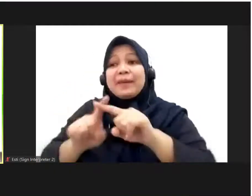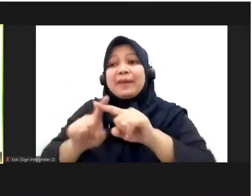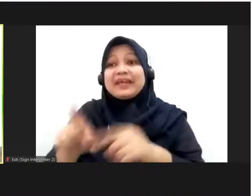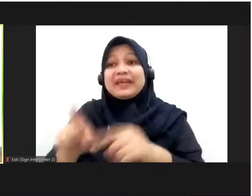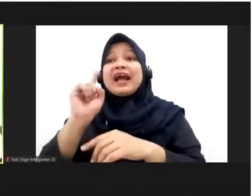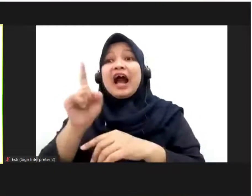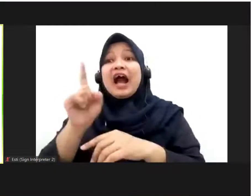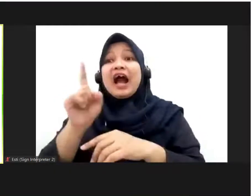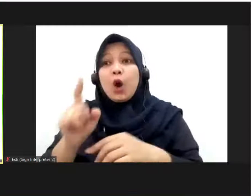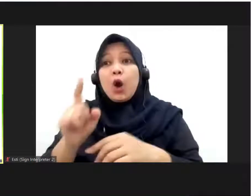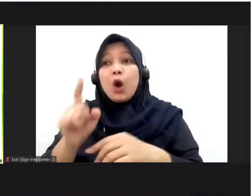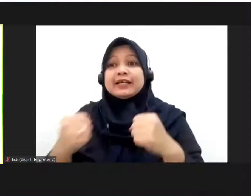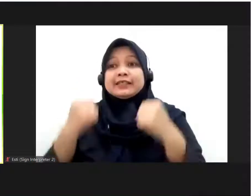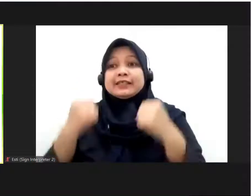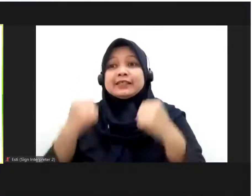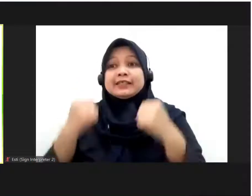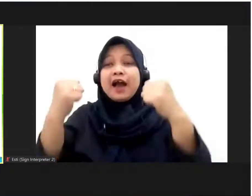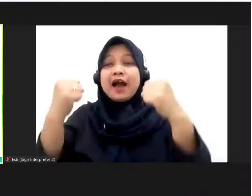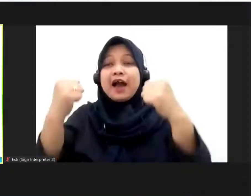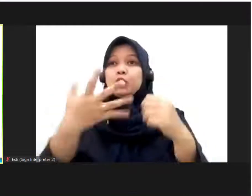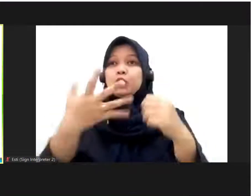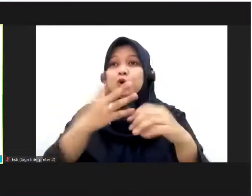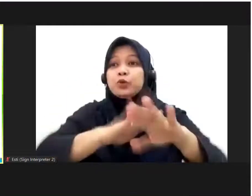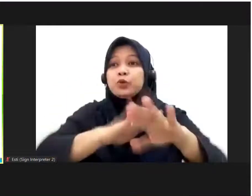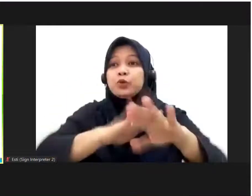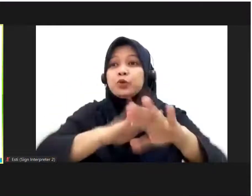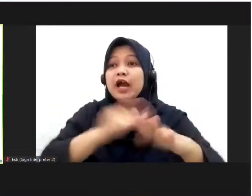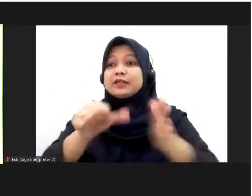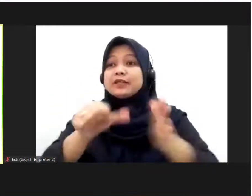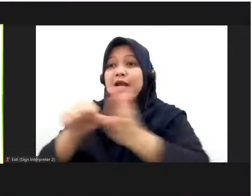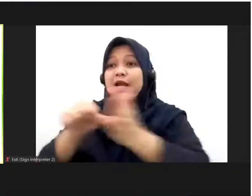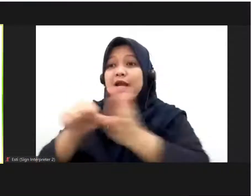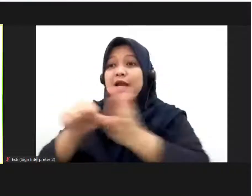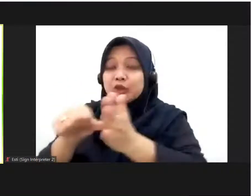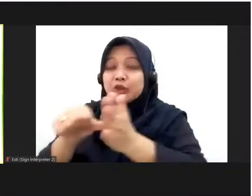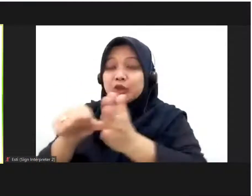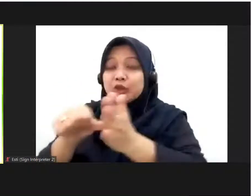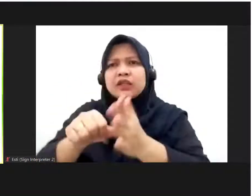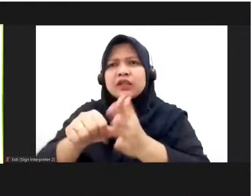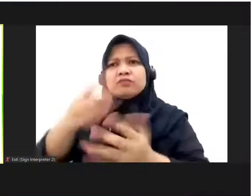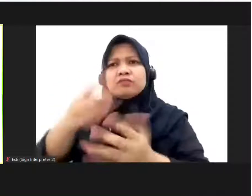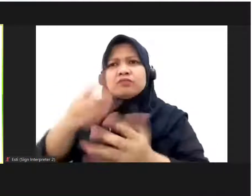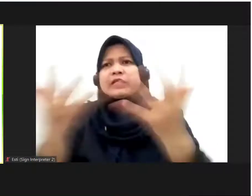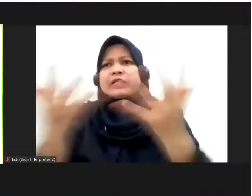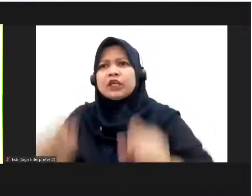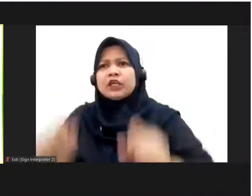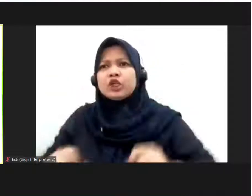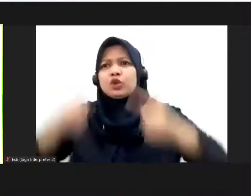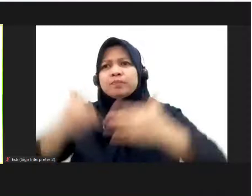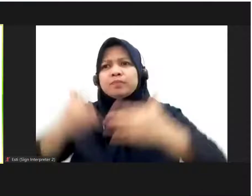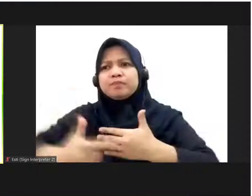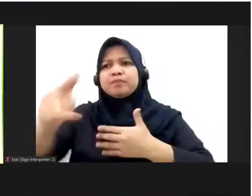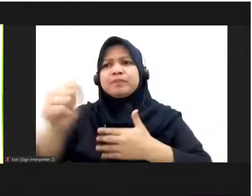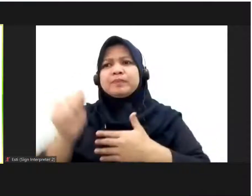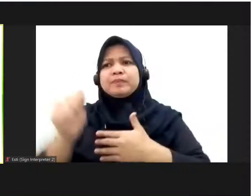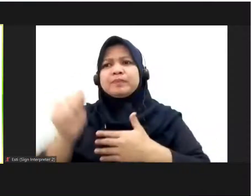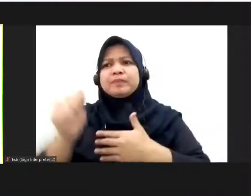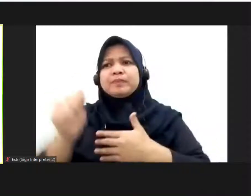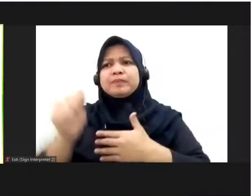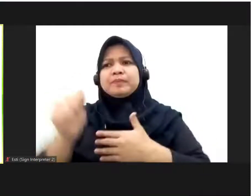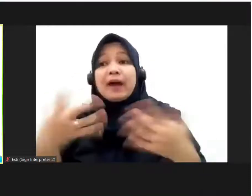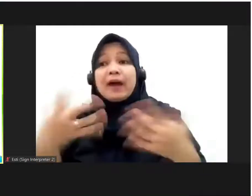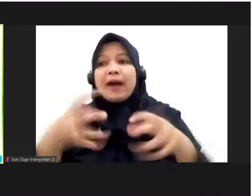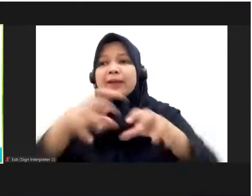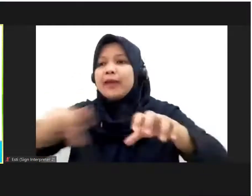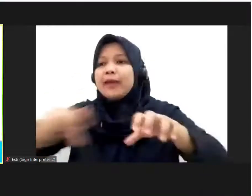of bayanihan or helping each other, then they can still live because their neighbors were able to help them.